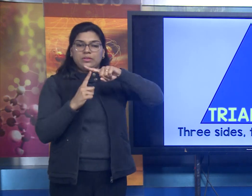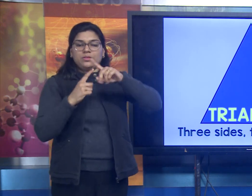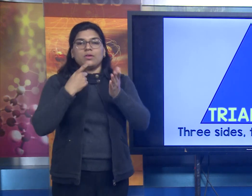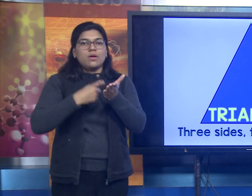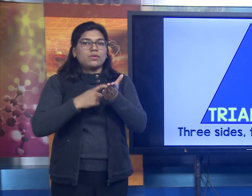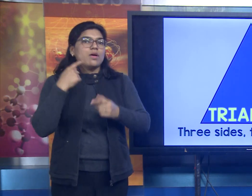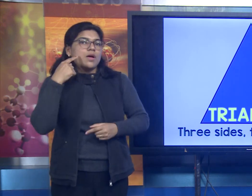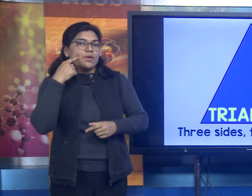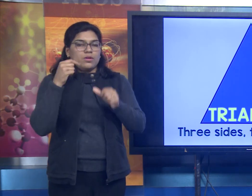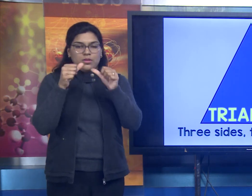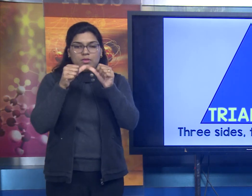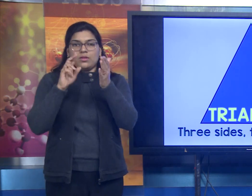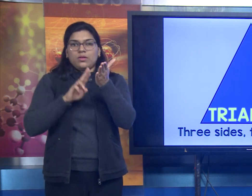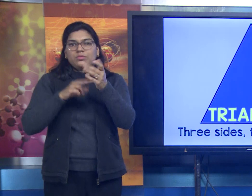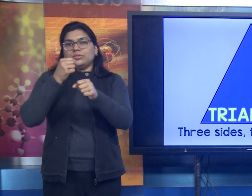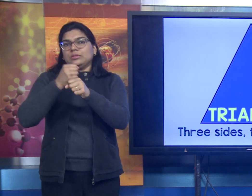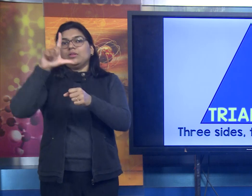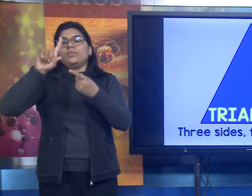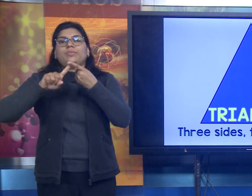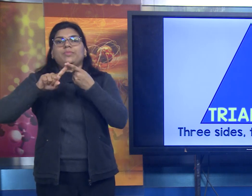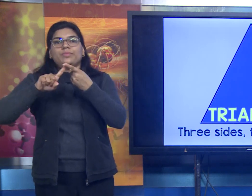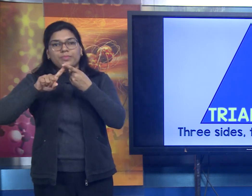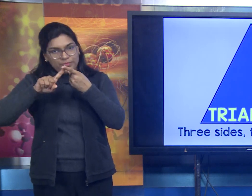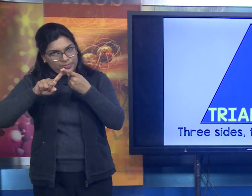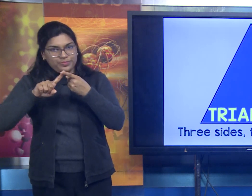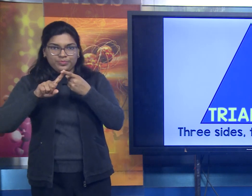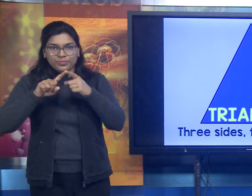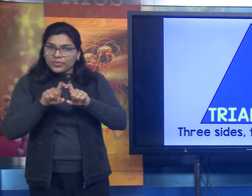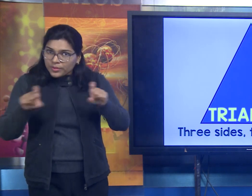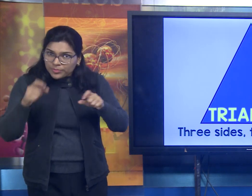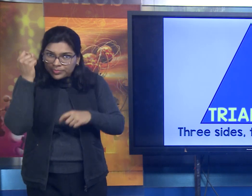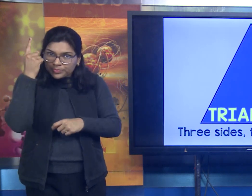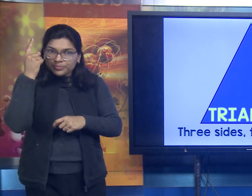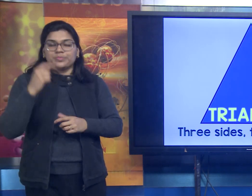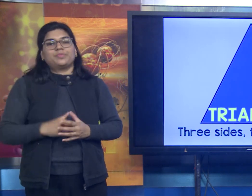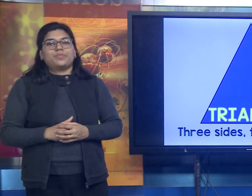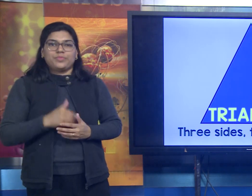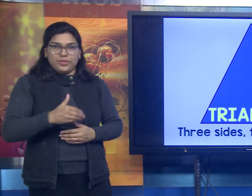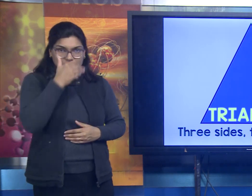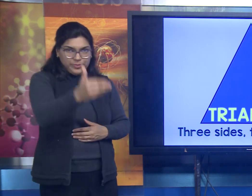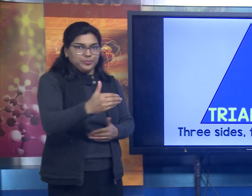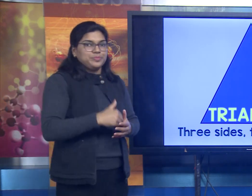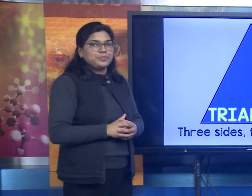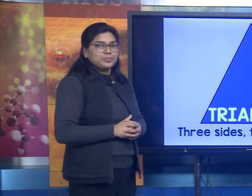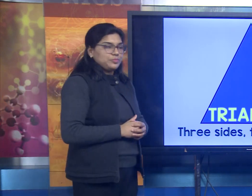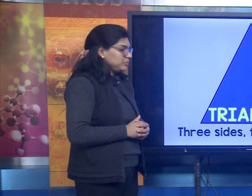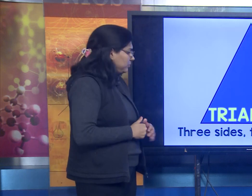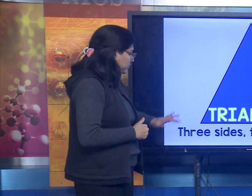So that is why the image is called as triangle. I hope you understood. Let us